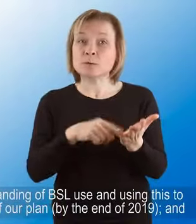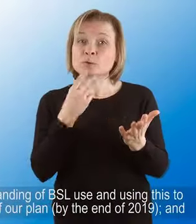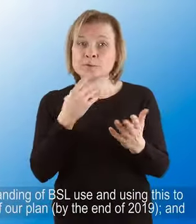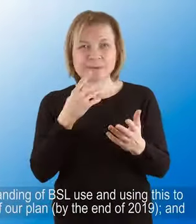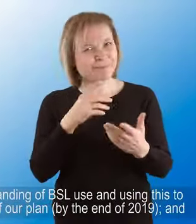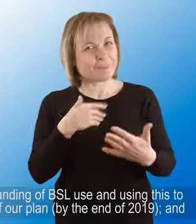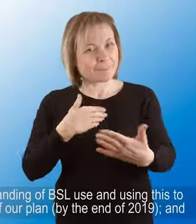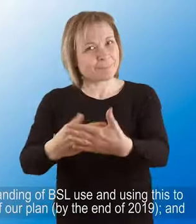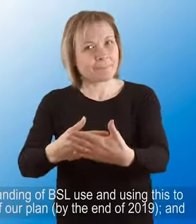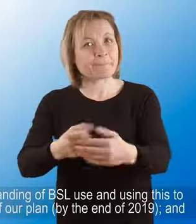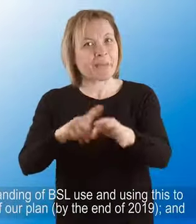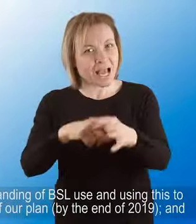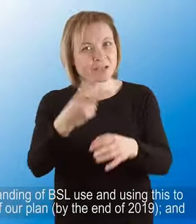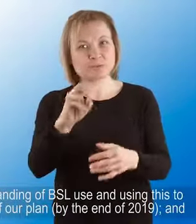of 2019.